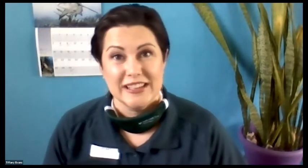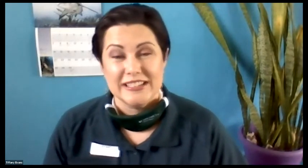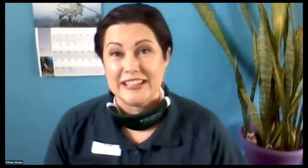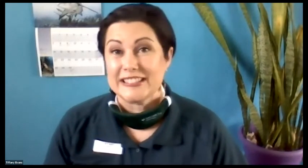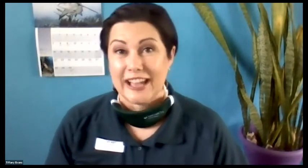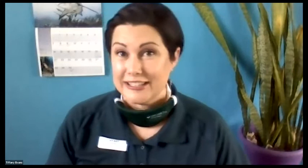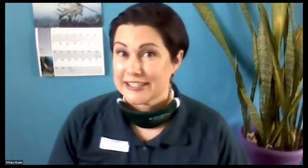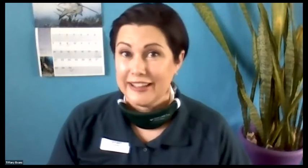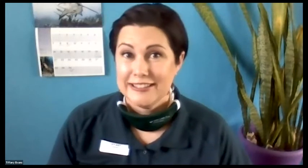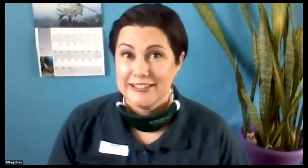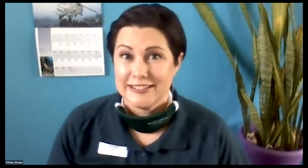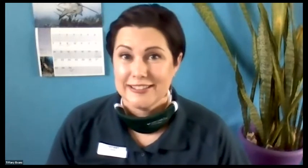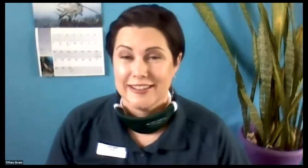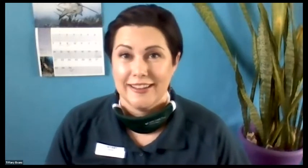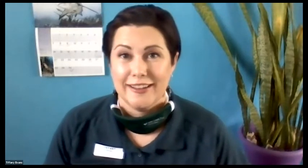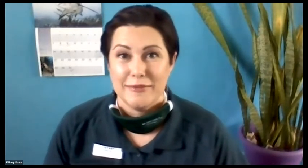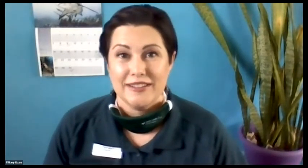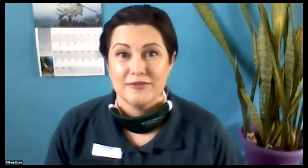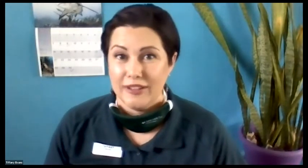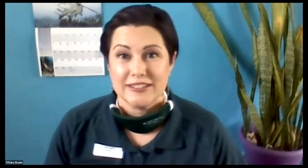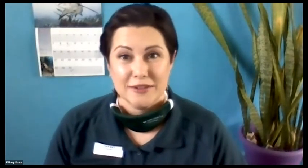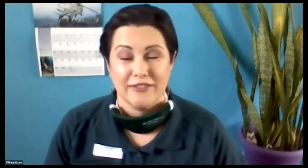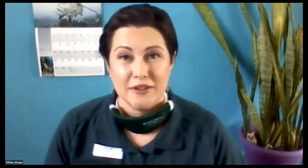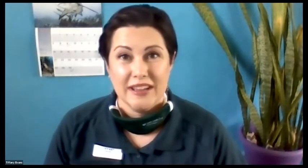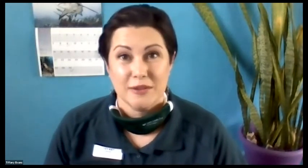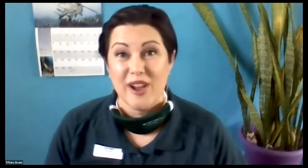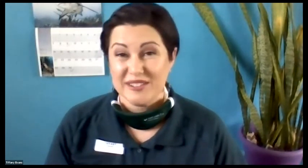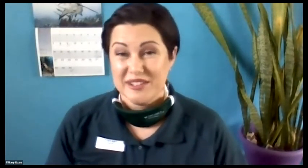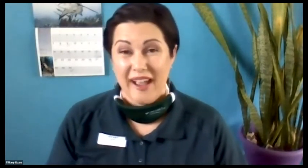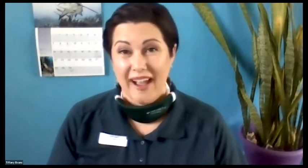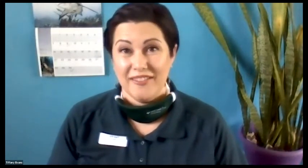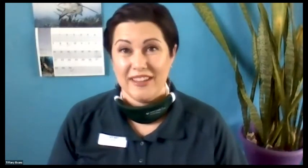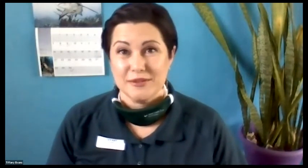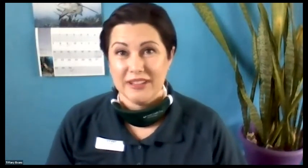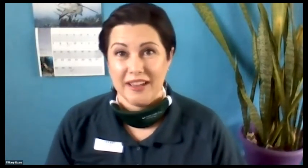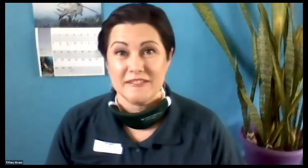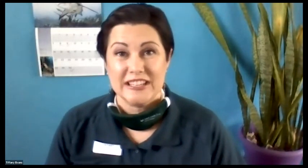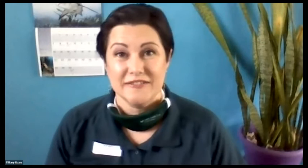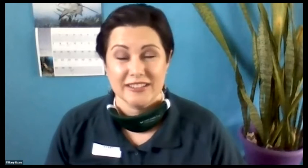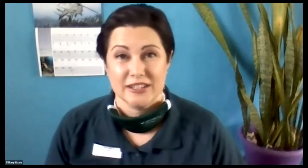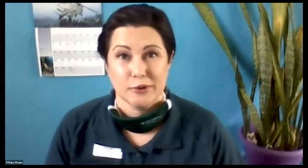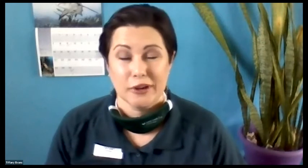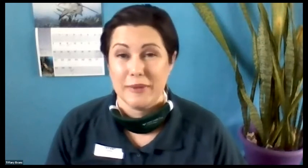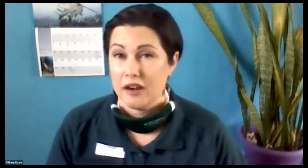take science classes, and volunteer wherever you can. We also have a Zoo Alive teen volunteer program at our